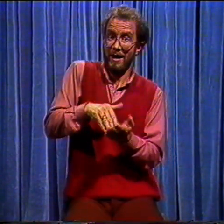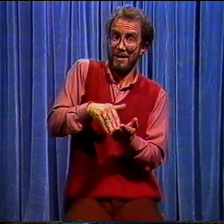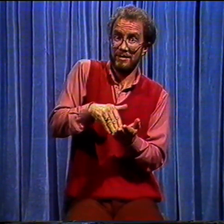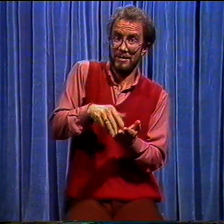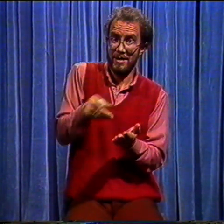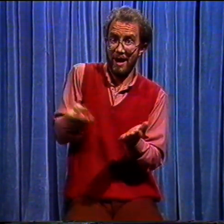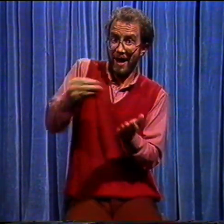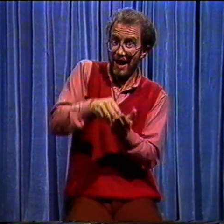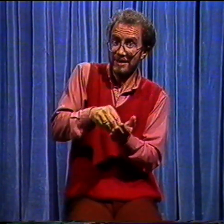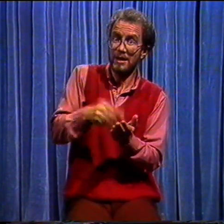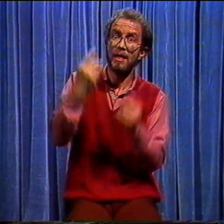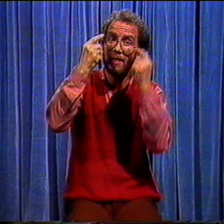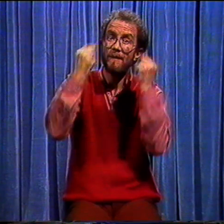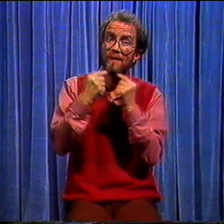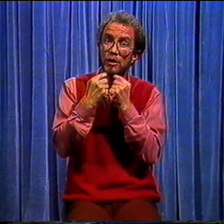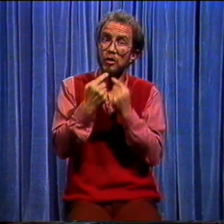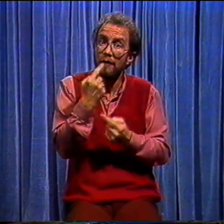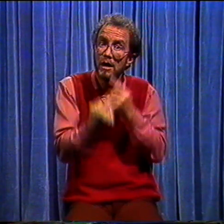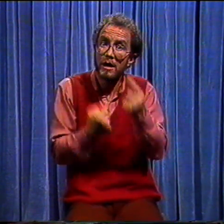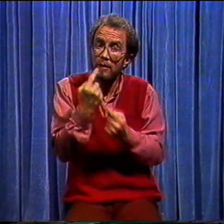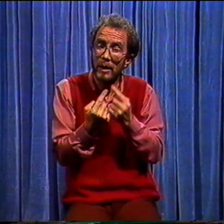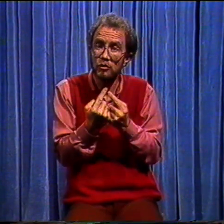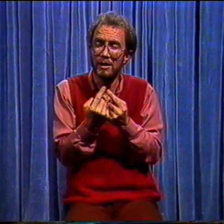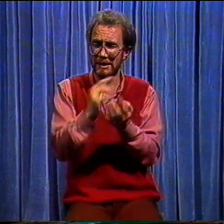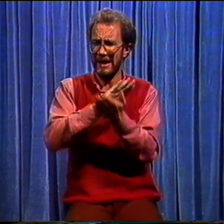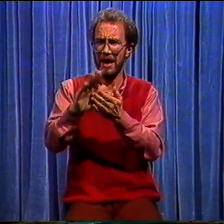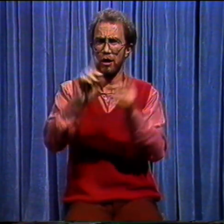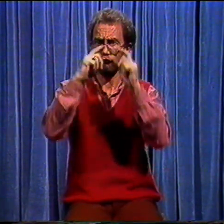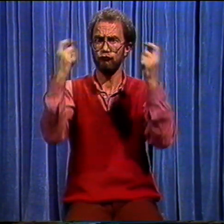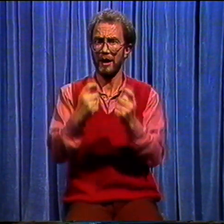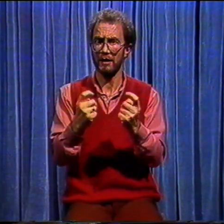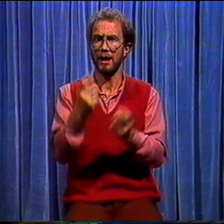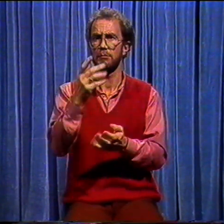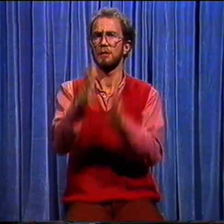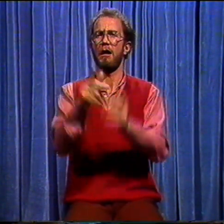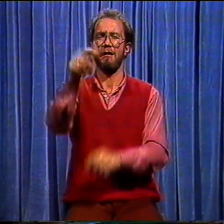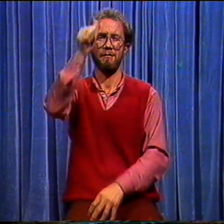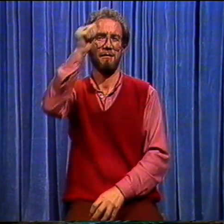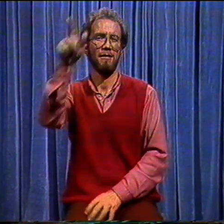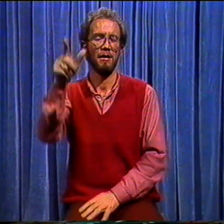I add the information, the facial information, it's clearly a recognizable sign.